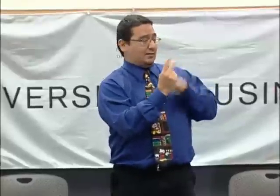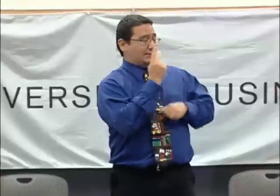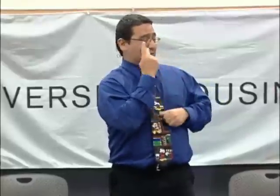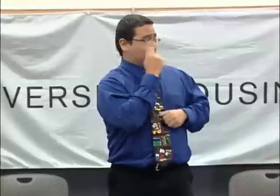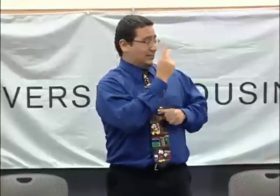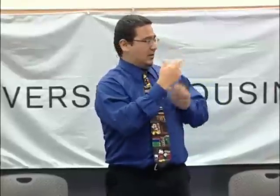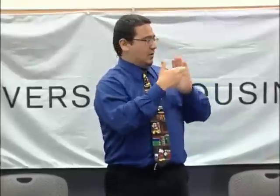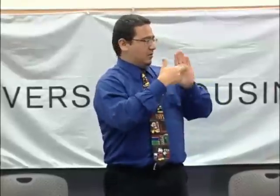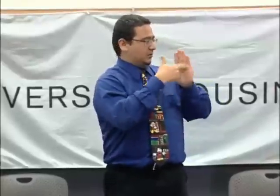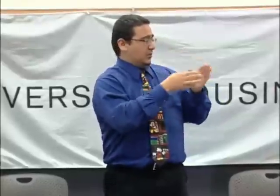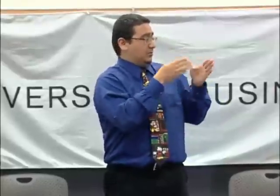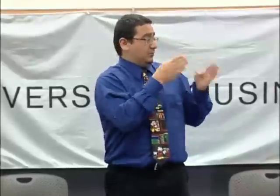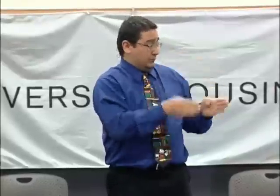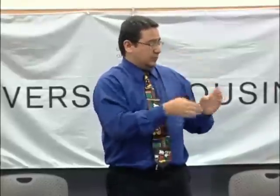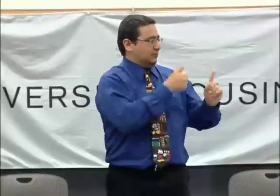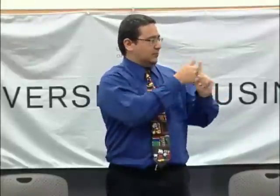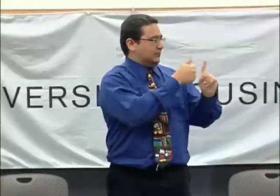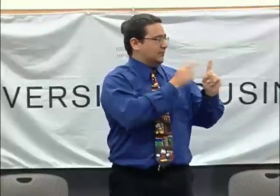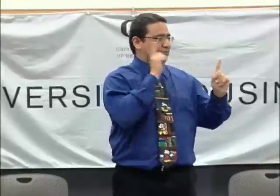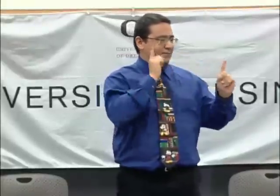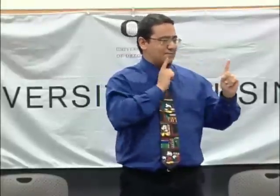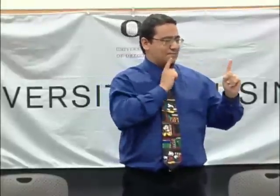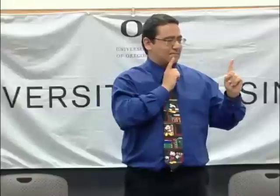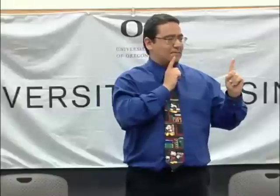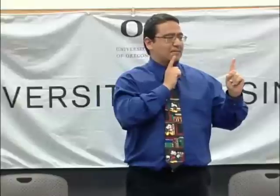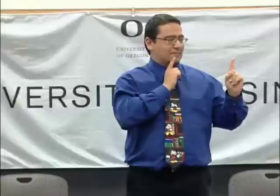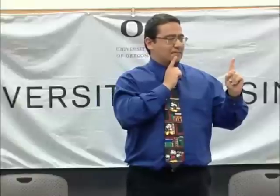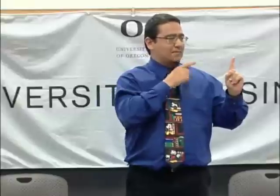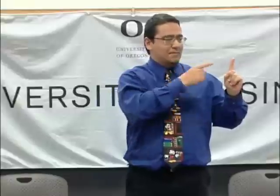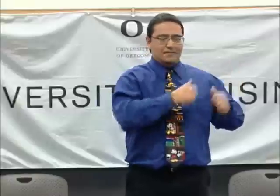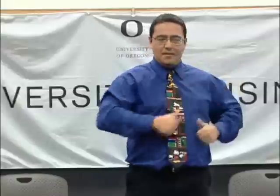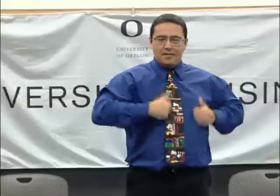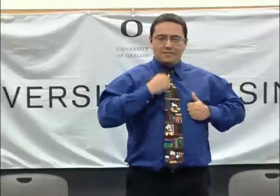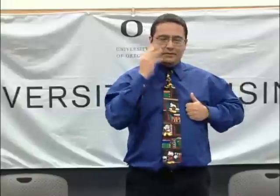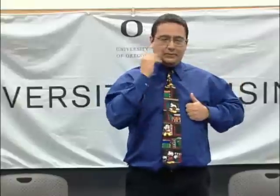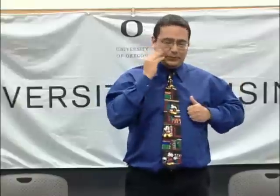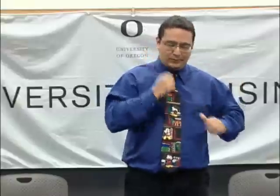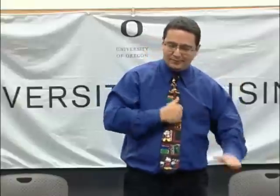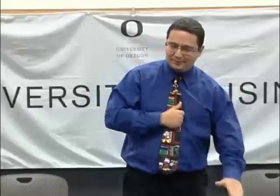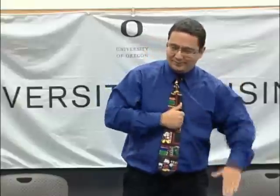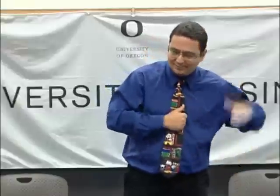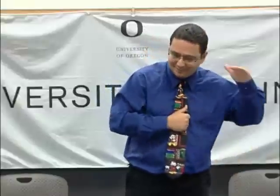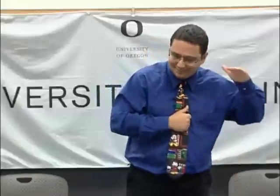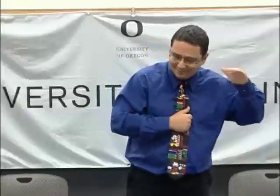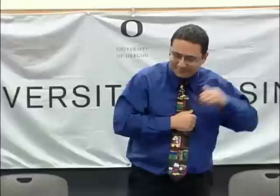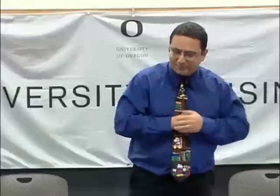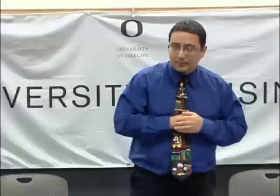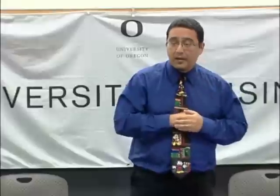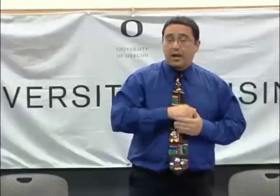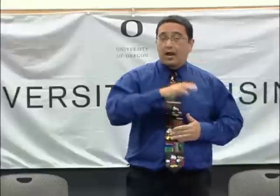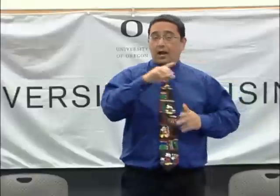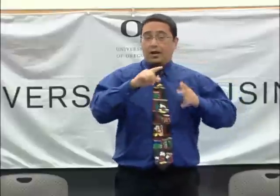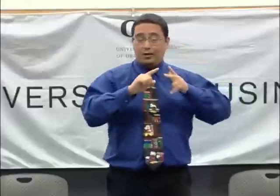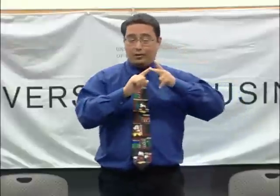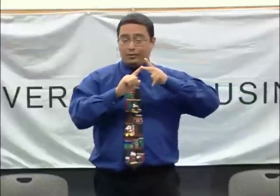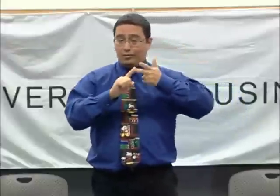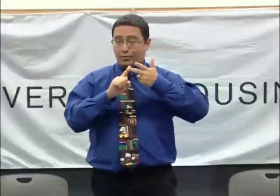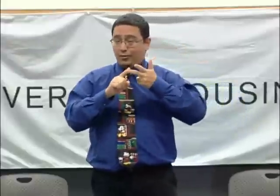See represents a person who is deaf and his life experience.